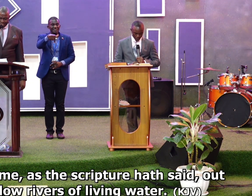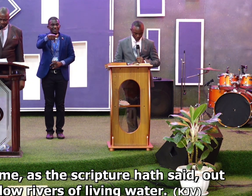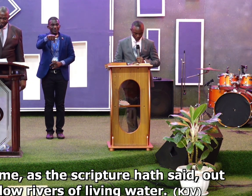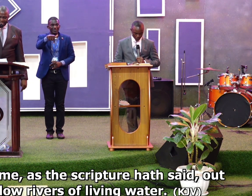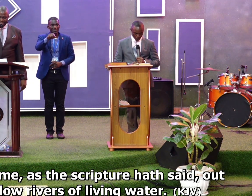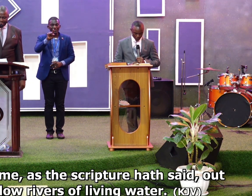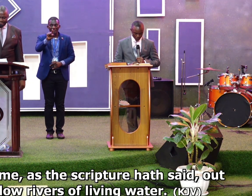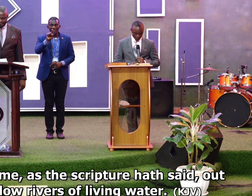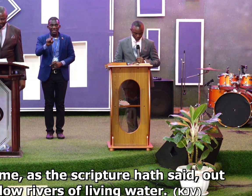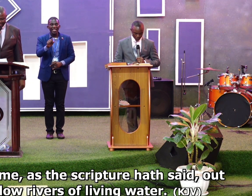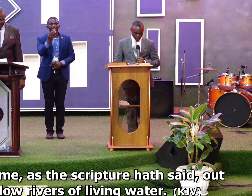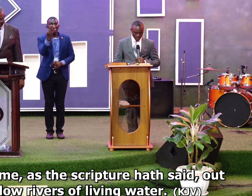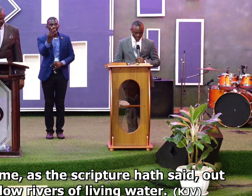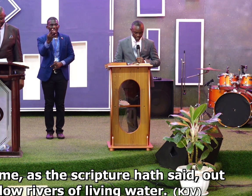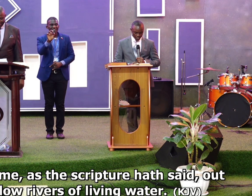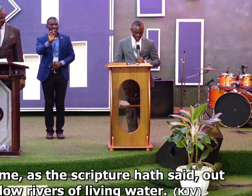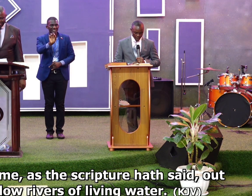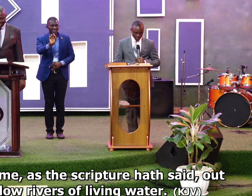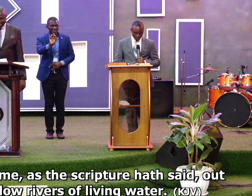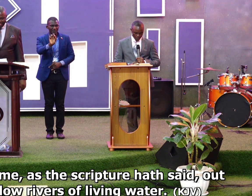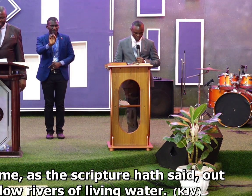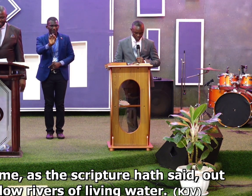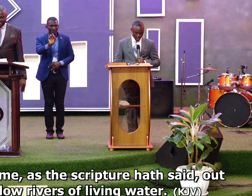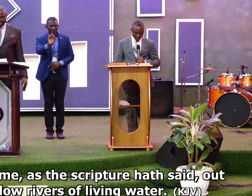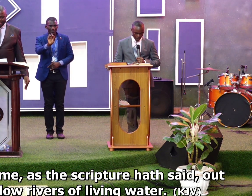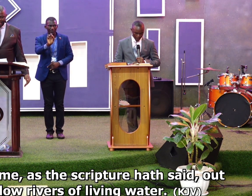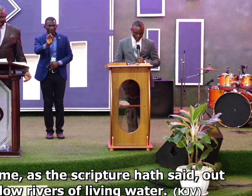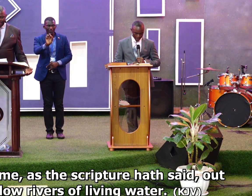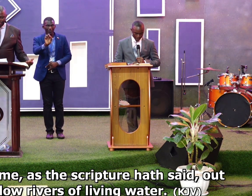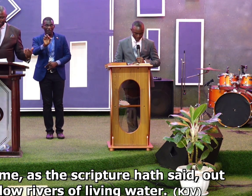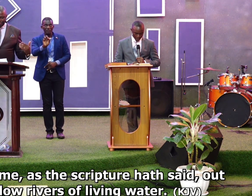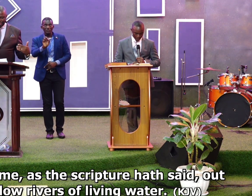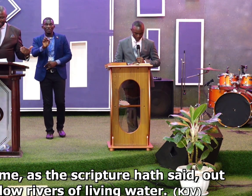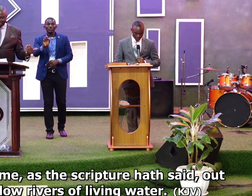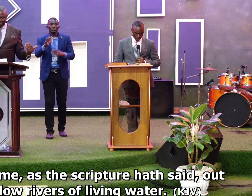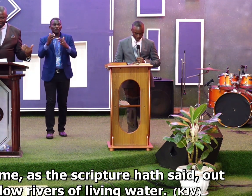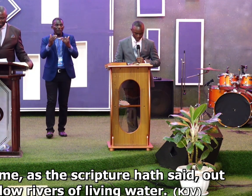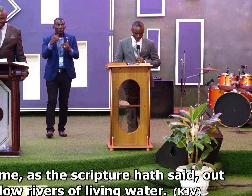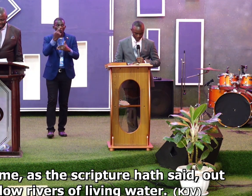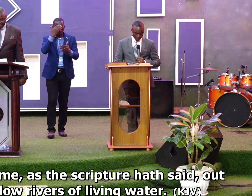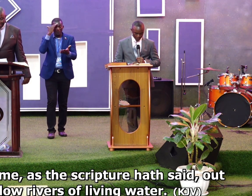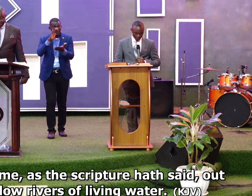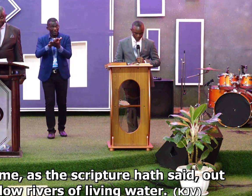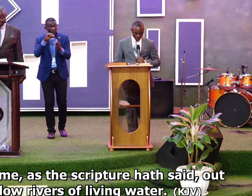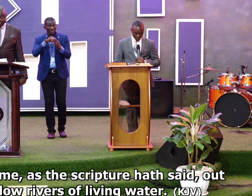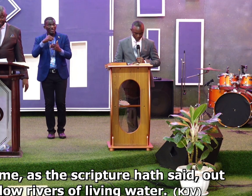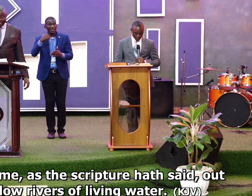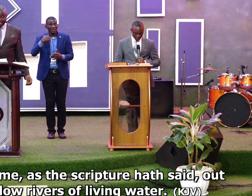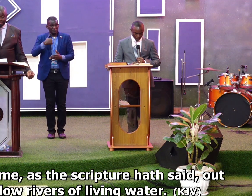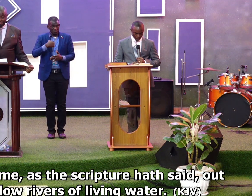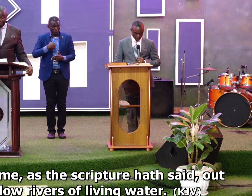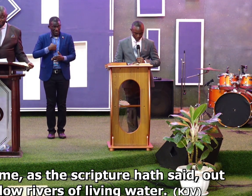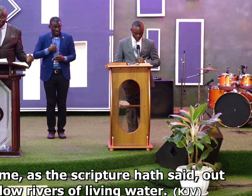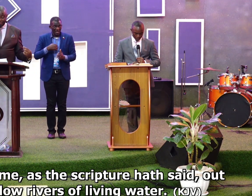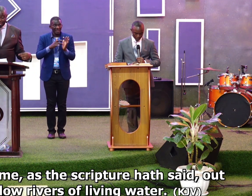the scripture has said, ng'echigambo bwechigamba, out of his belly